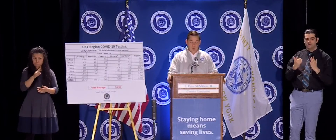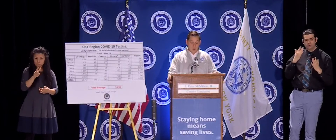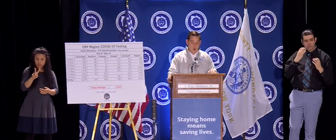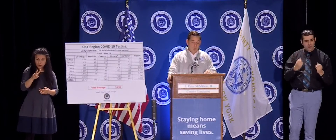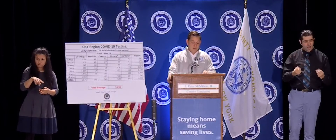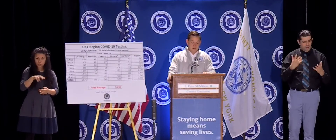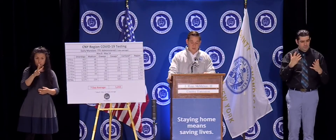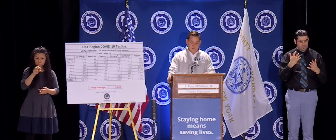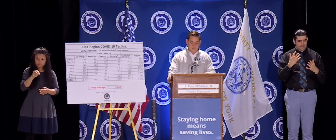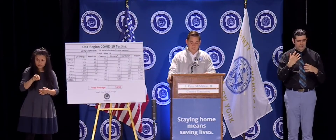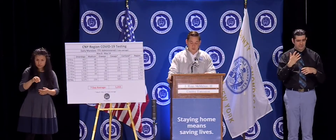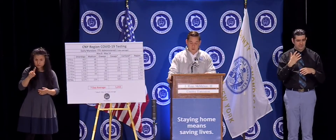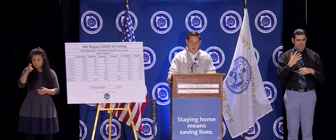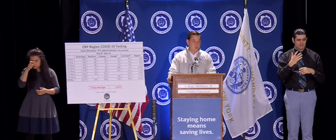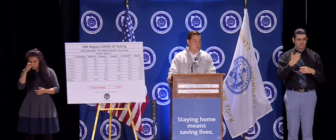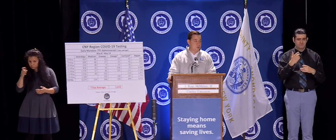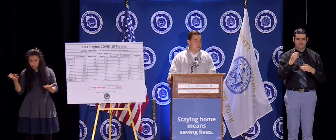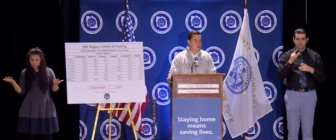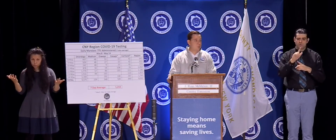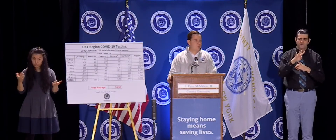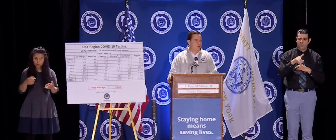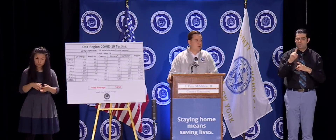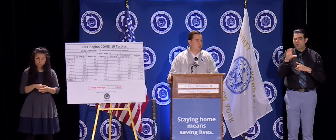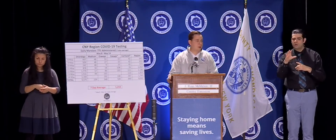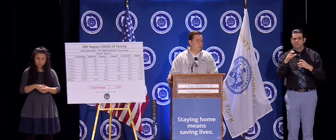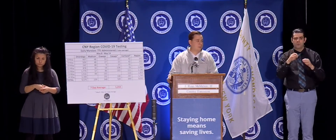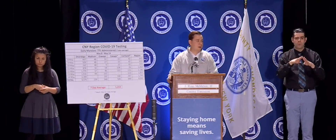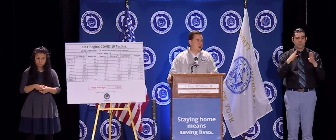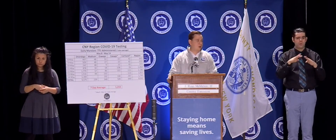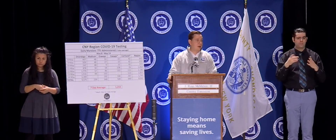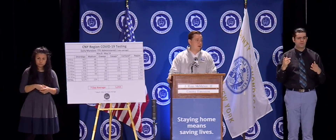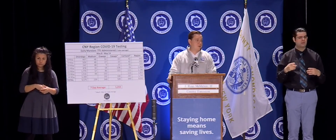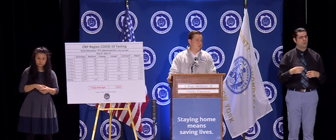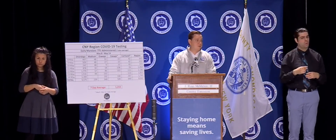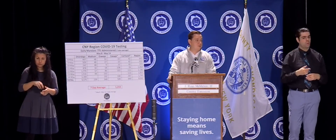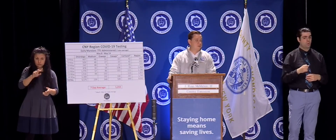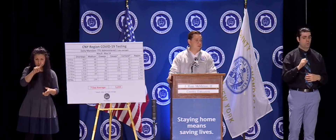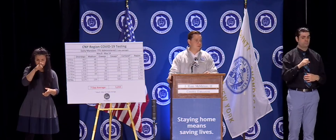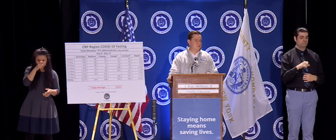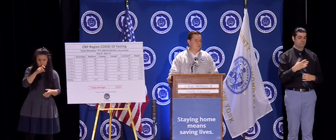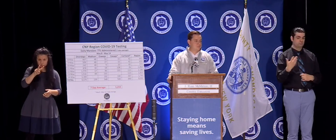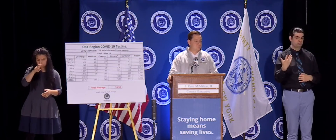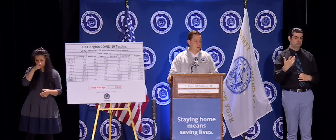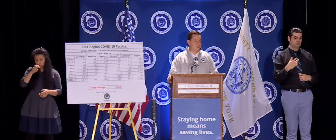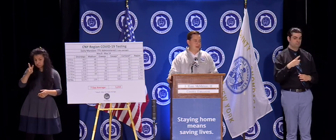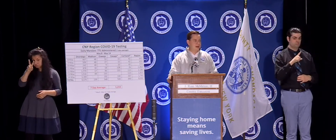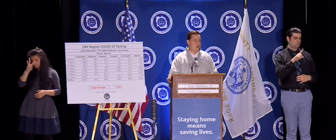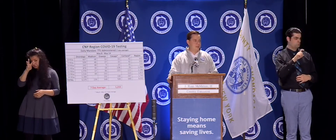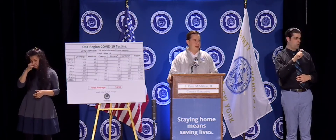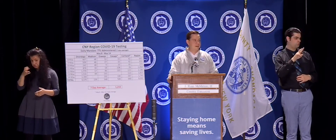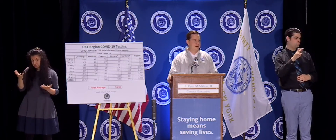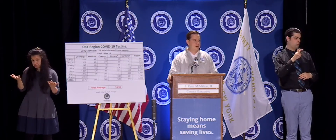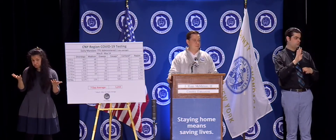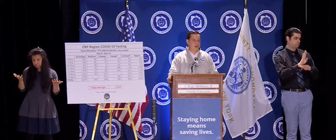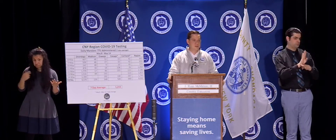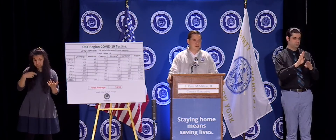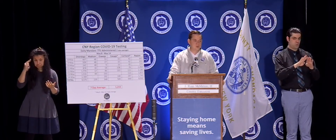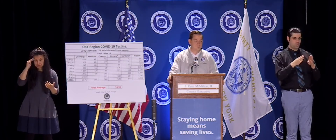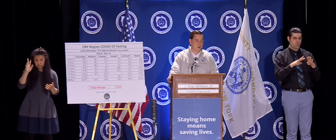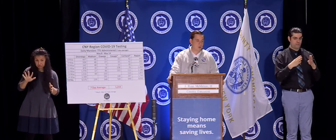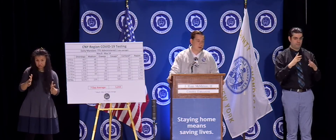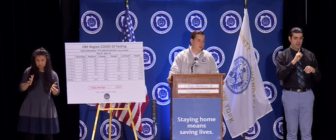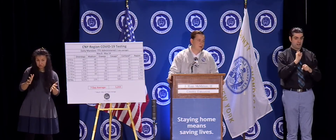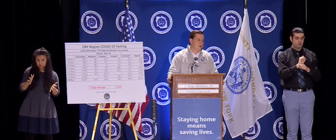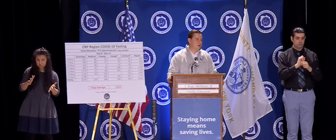100? Oh, I think you're seeing hundreds of business open. I don't have any data to back that up, but I